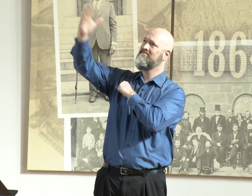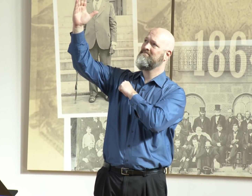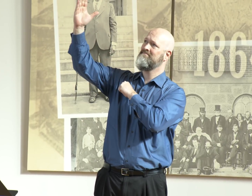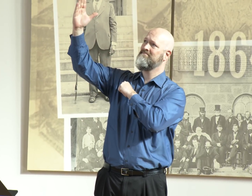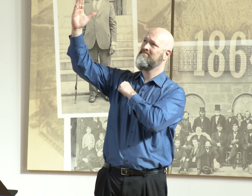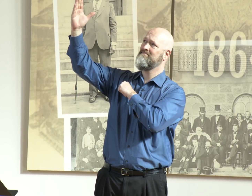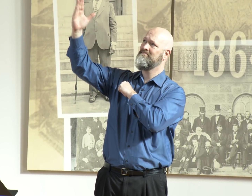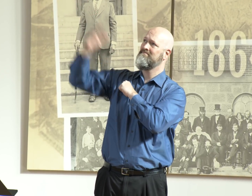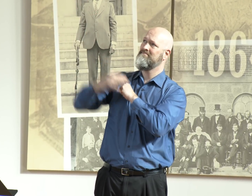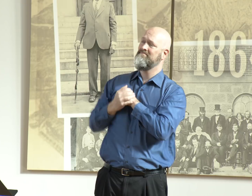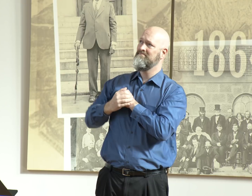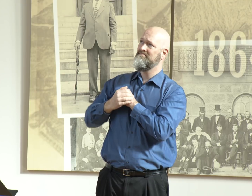I shall not want.